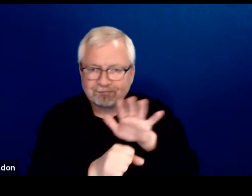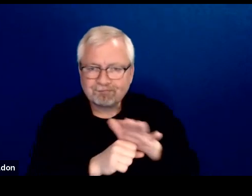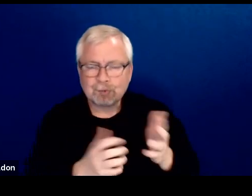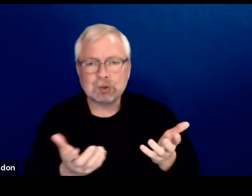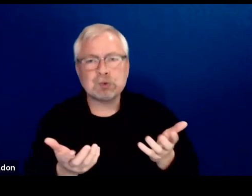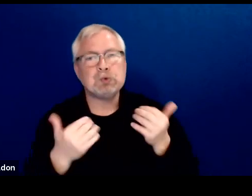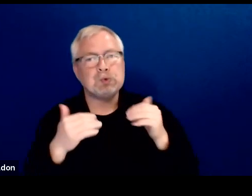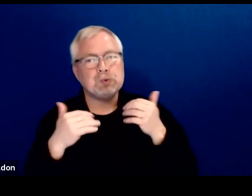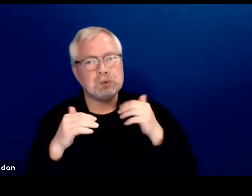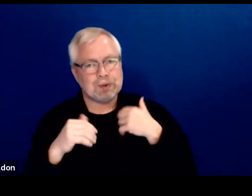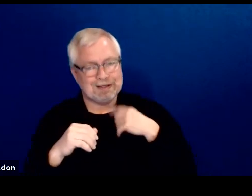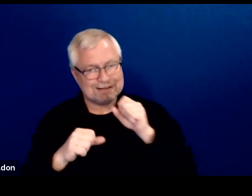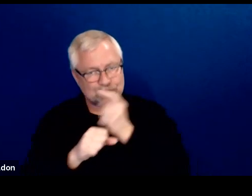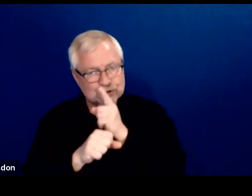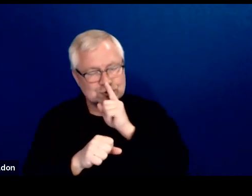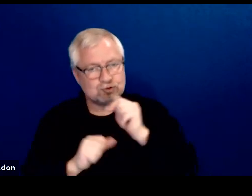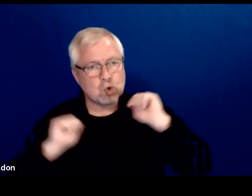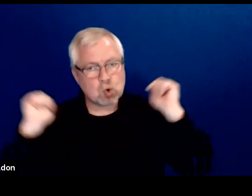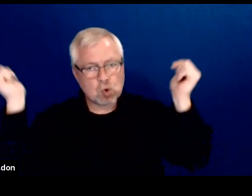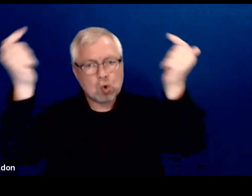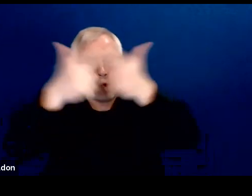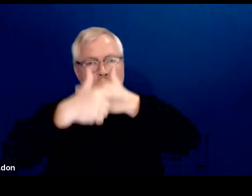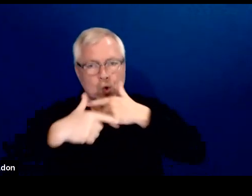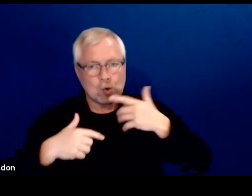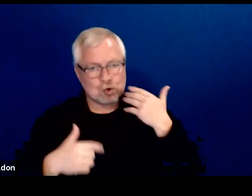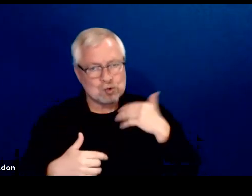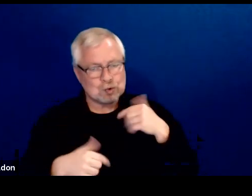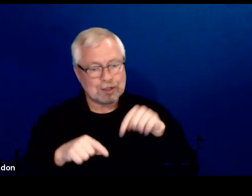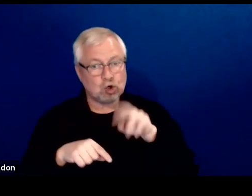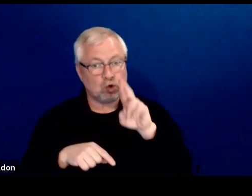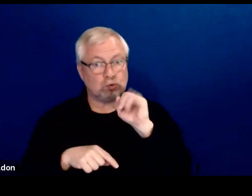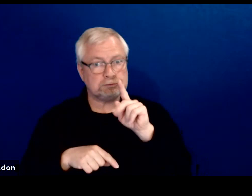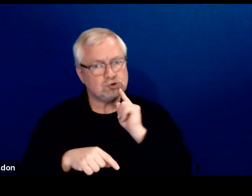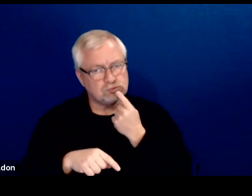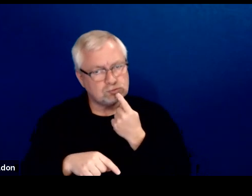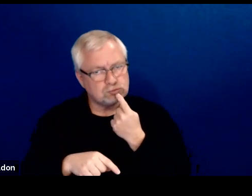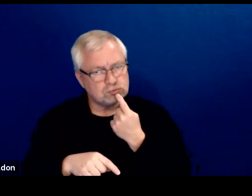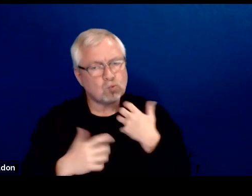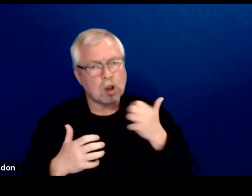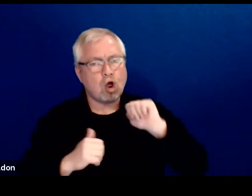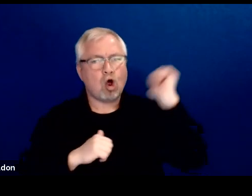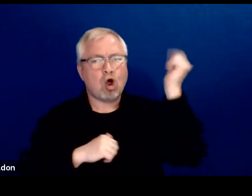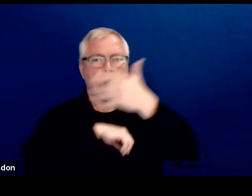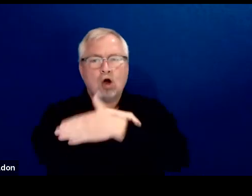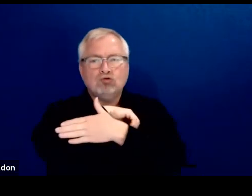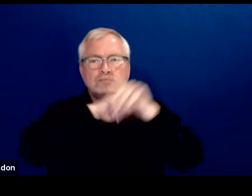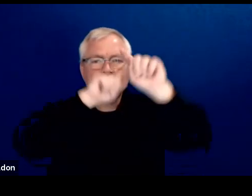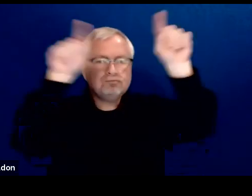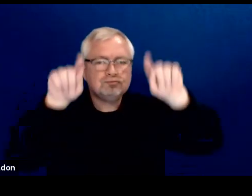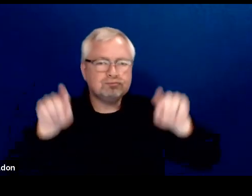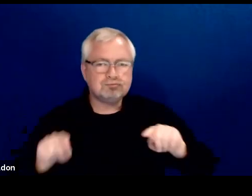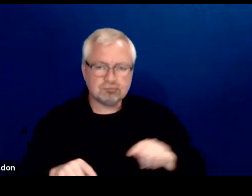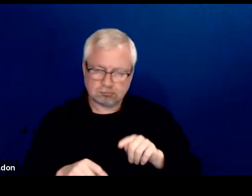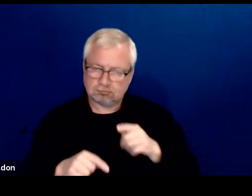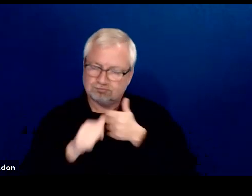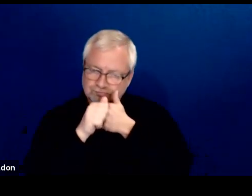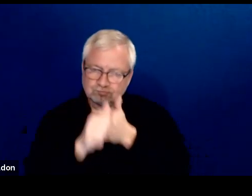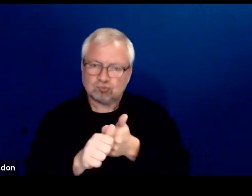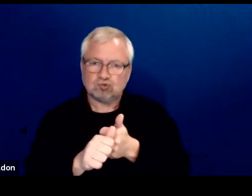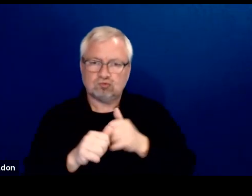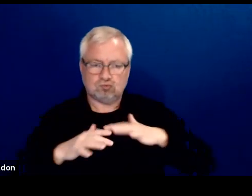need all Minnesotans in all counties to please follow the health and social distancing and stay-at-home guidance. Thank you. Director